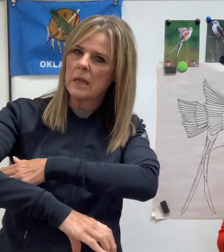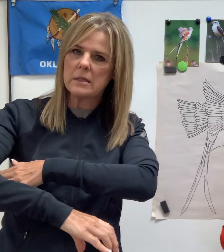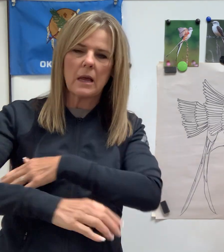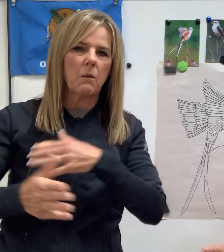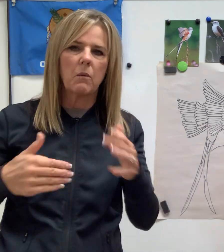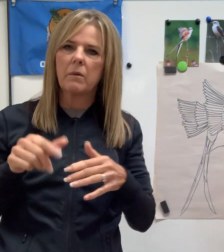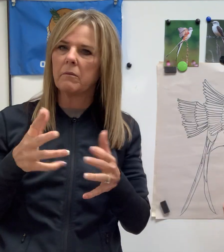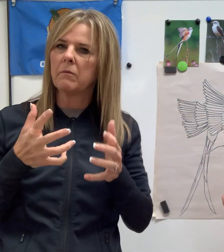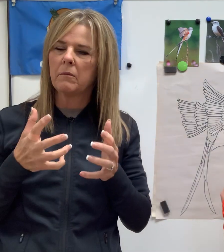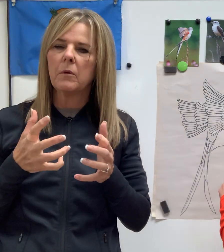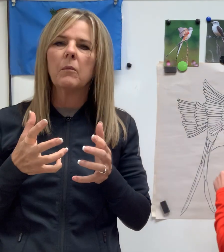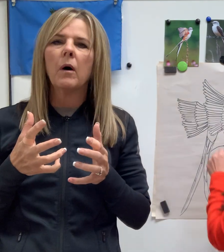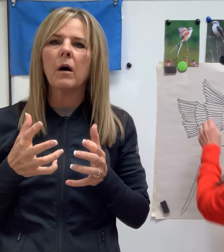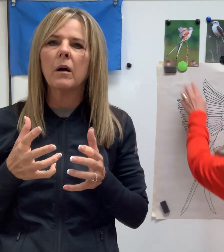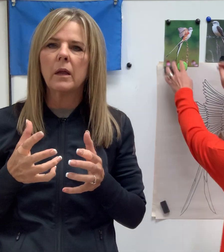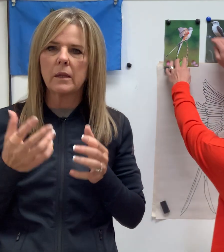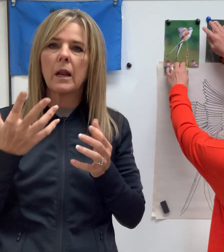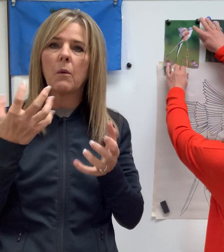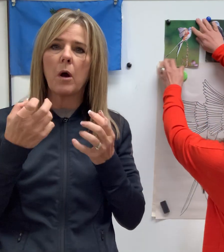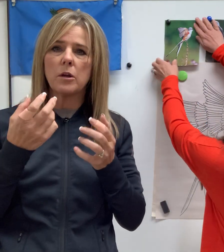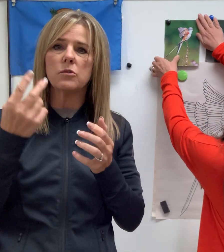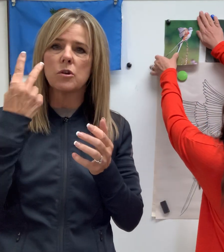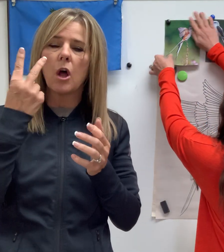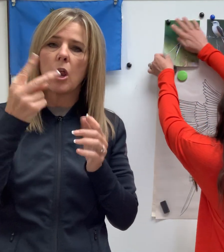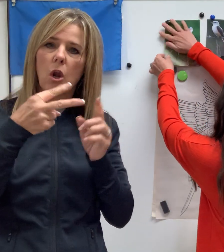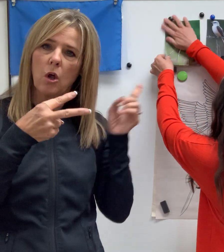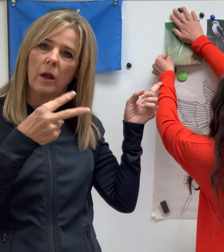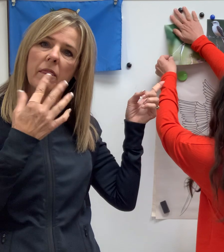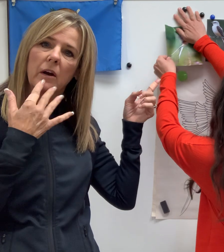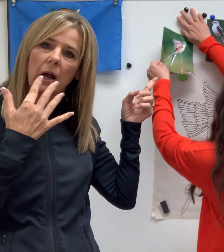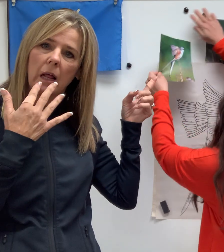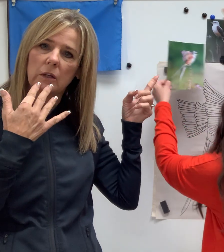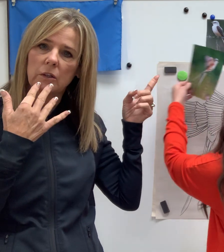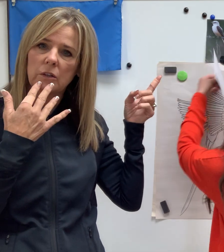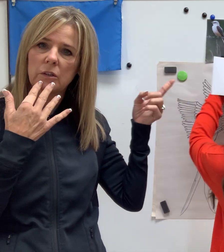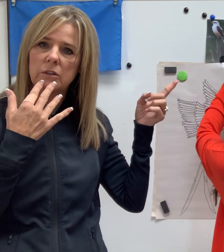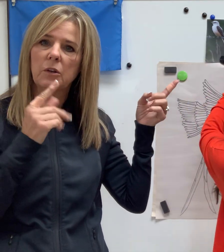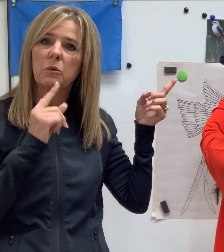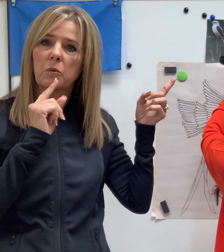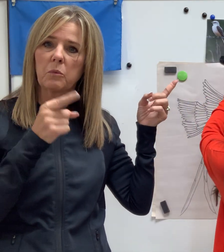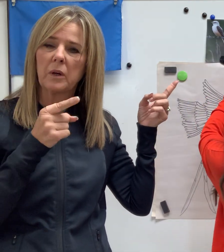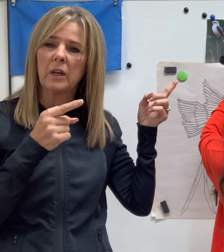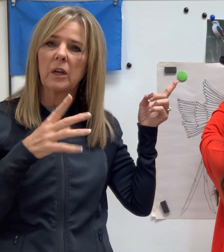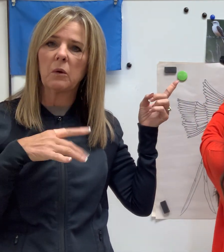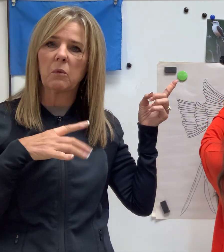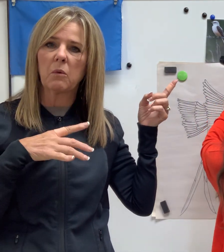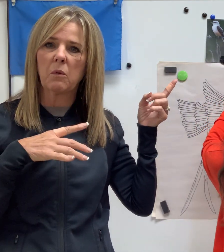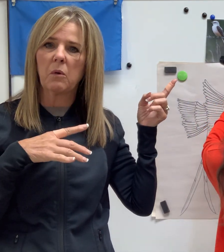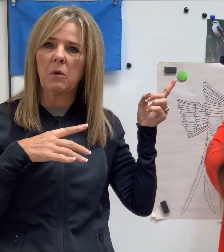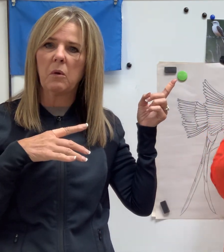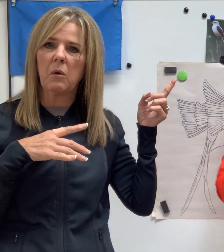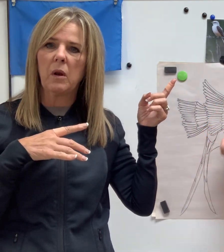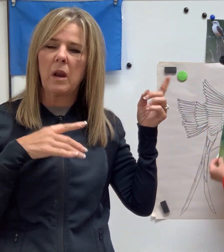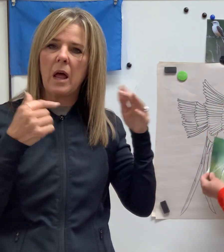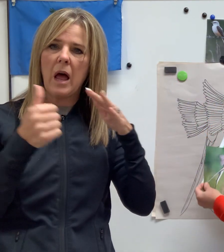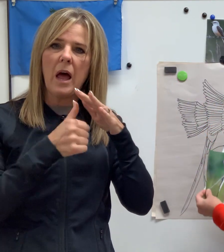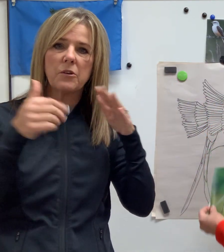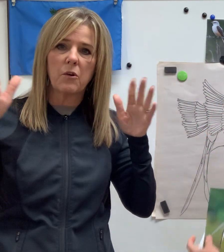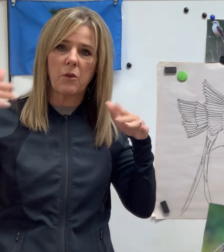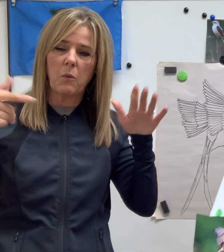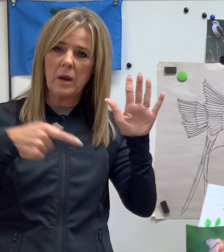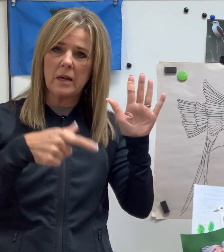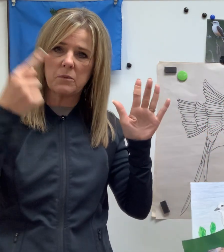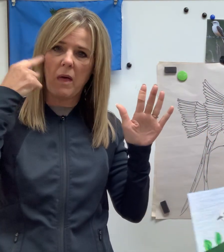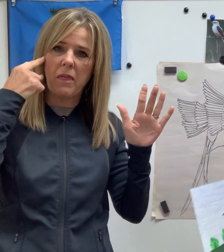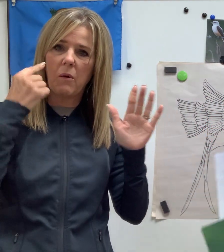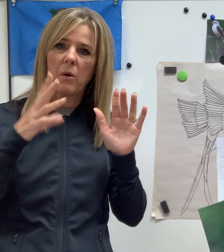background. And then I want you to look closer at their coloring. They're really cool, you guys. Underneath the wings, and what I